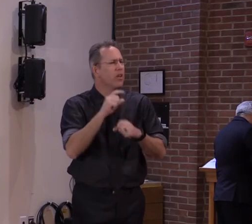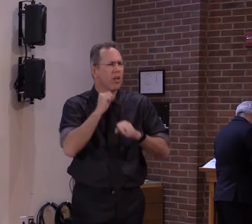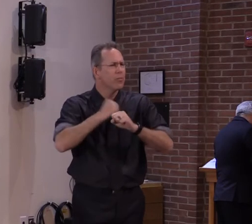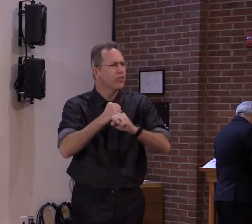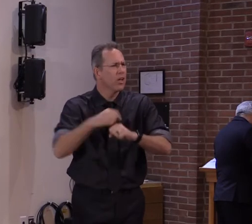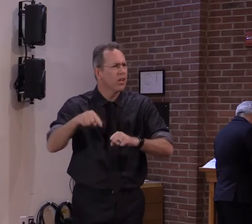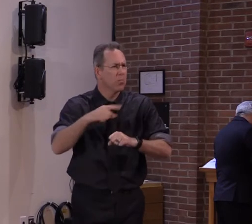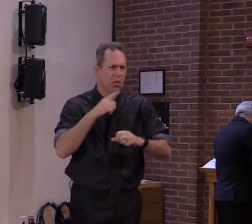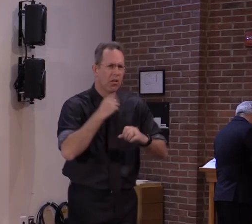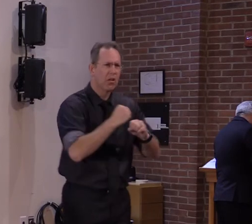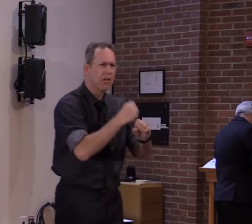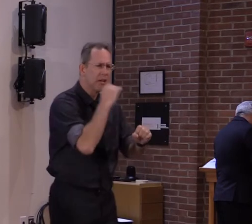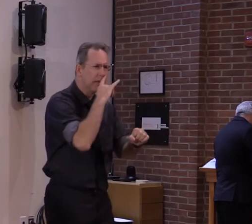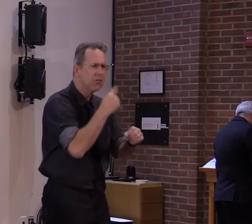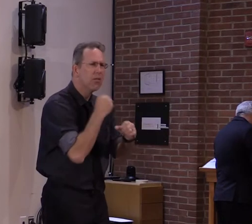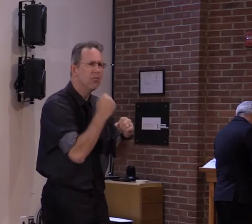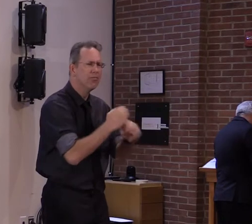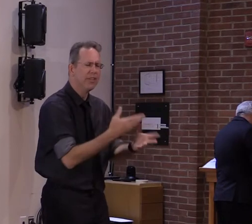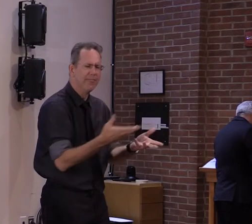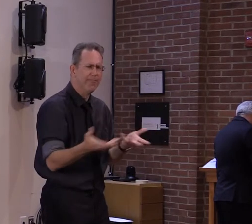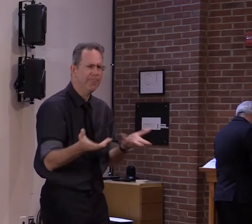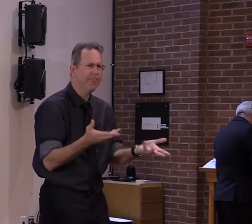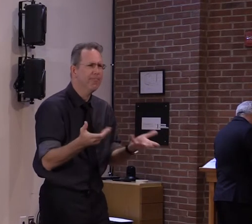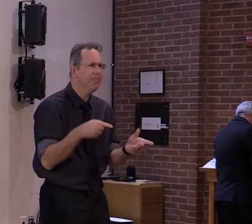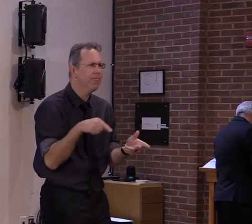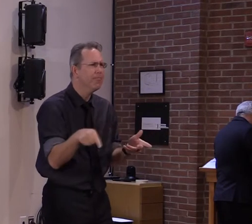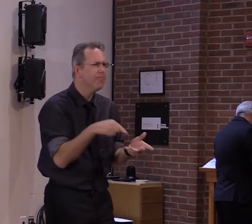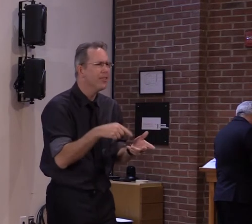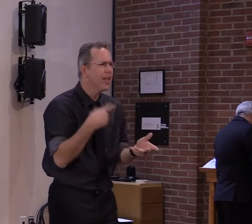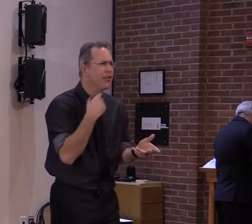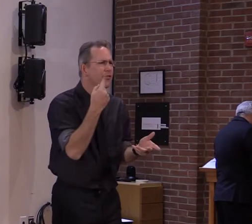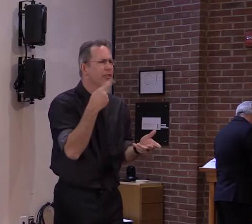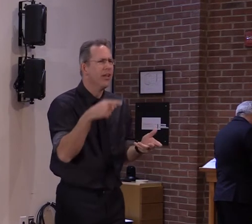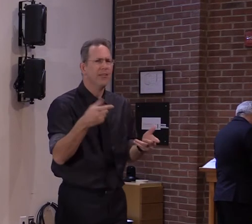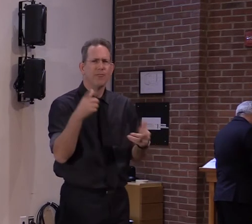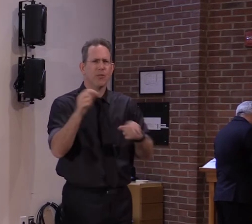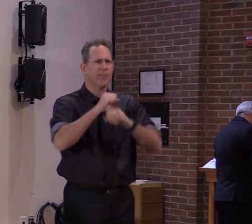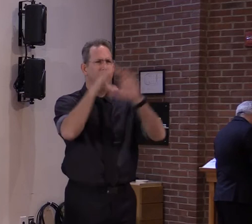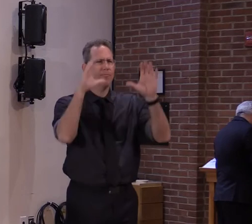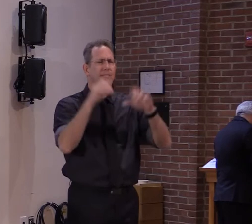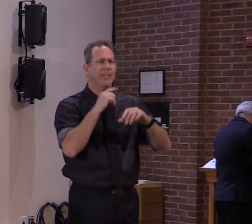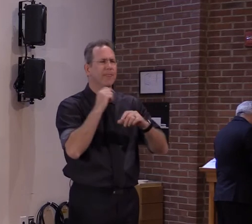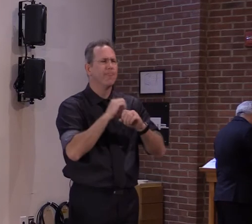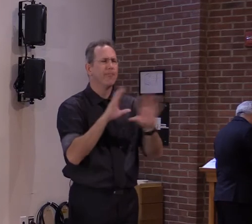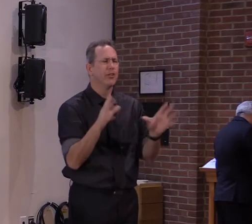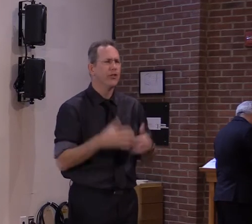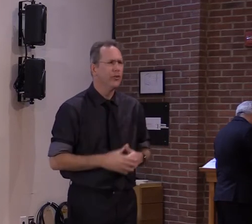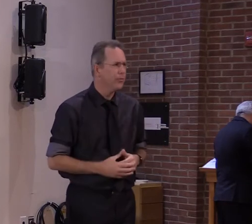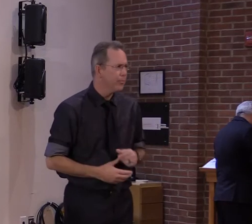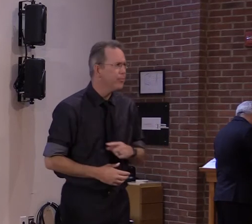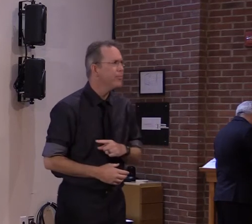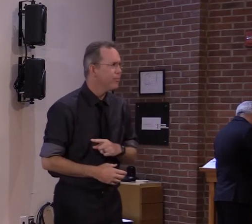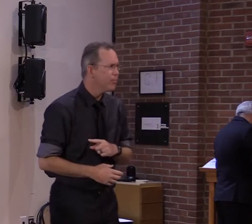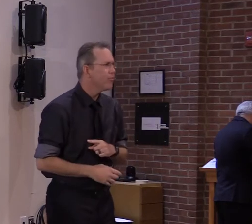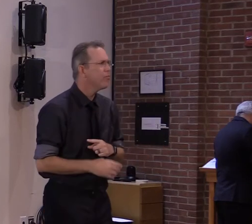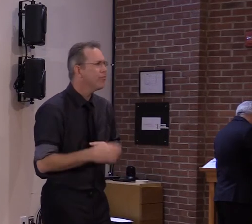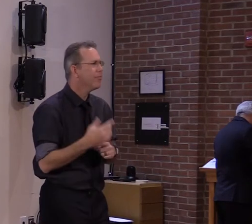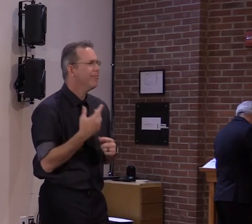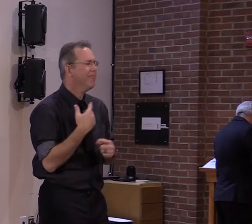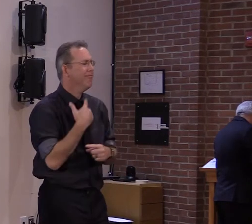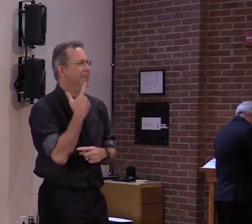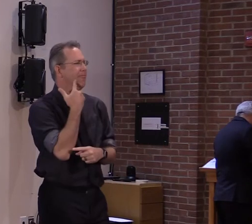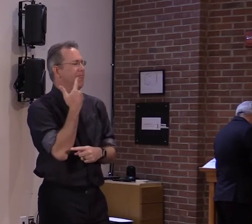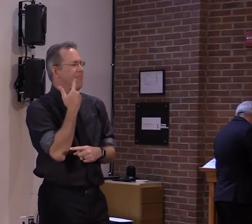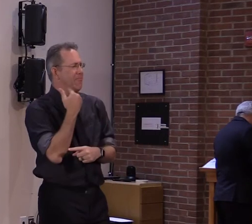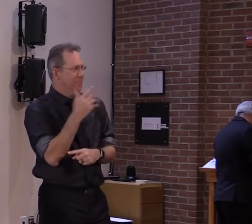the beginning of the press conference, the concern about having a running mate or a walking mate has been taken care of